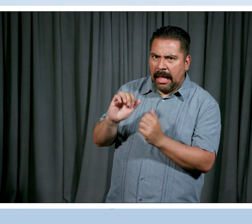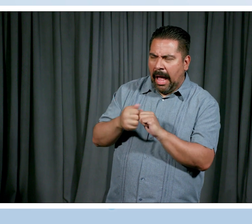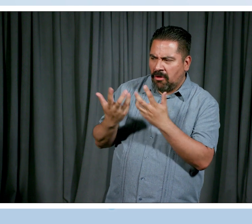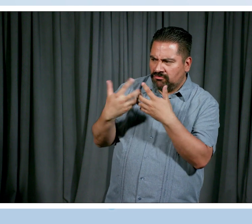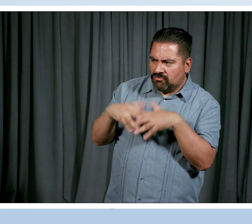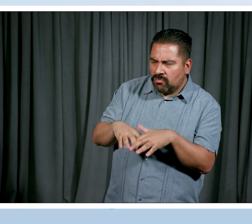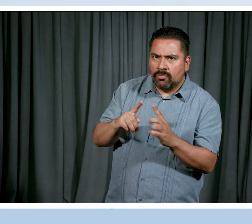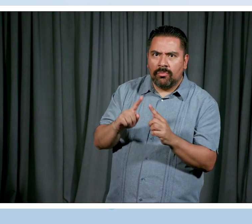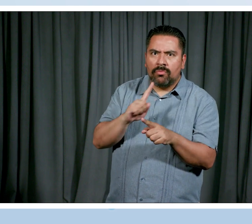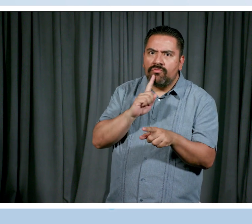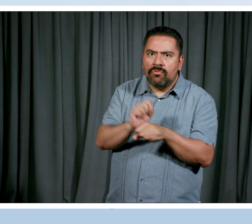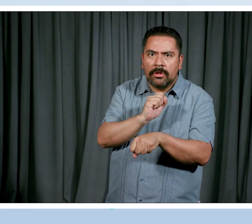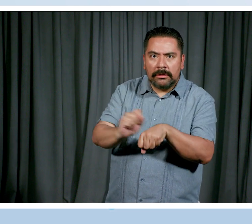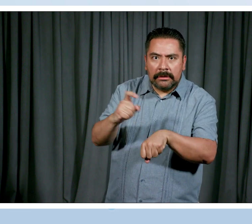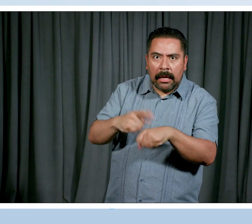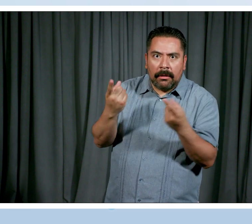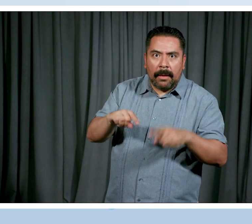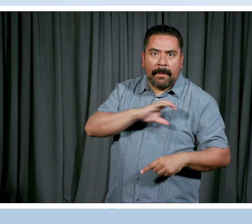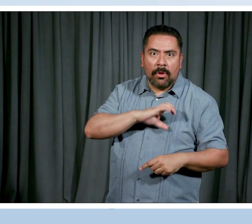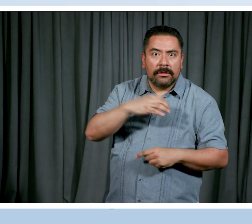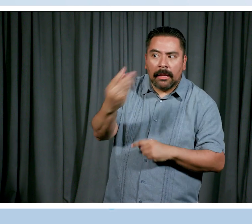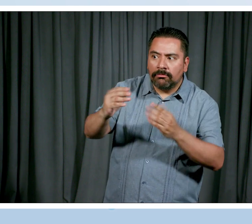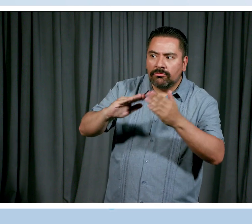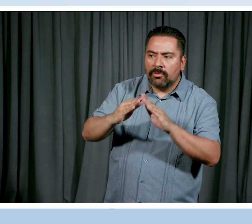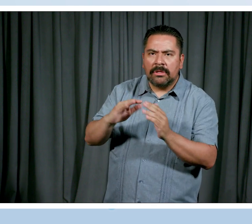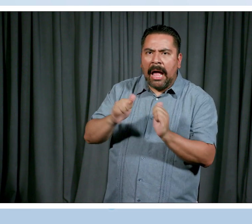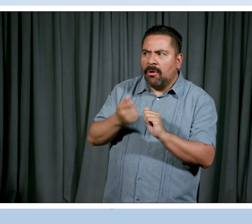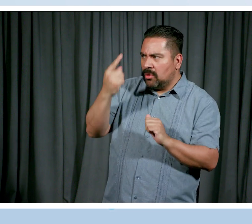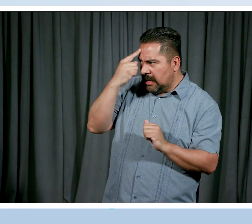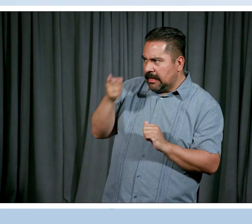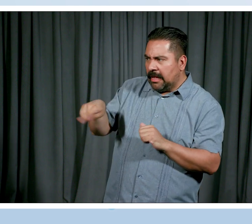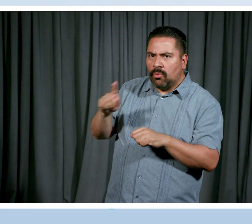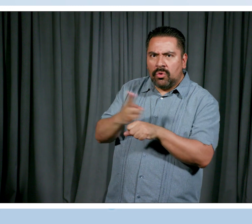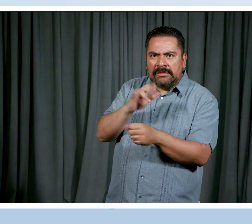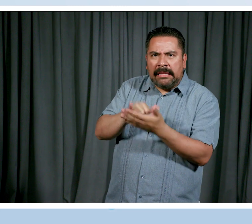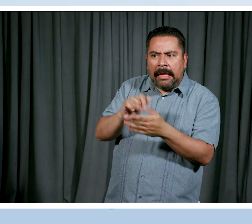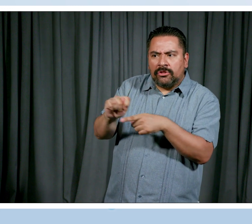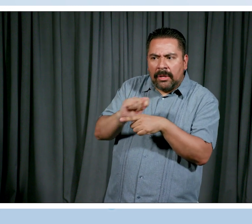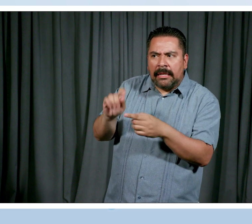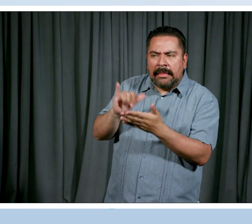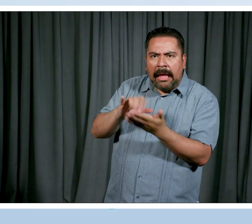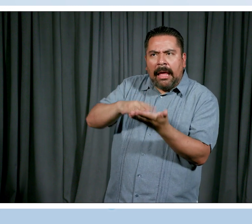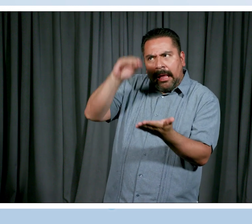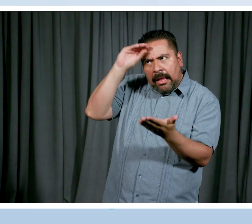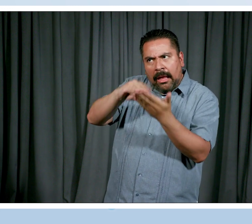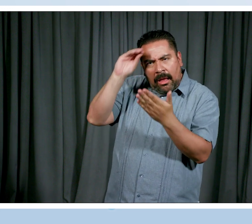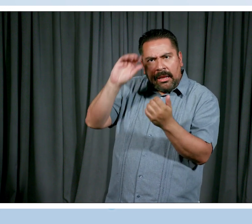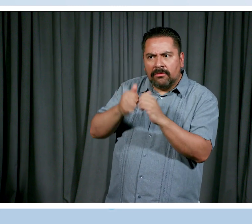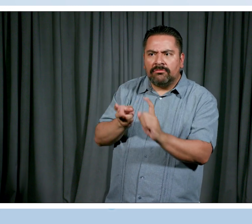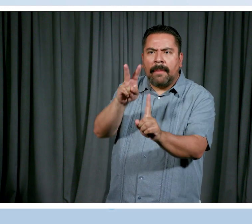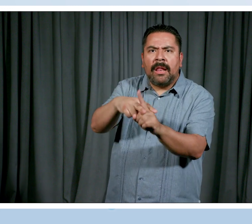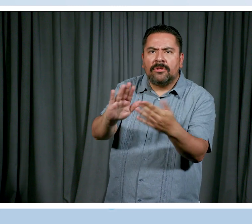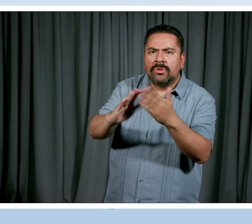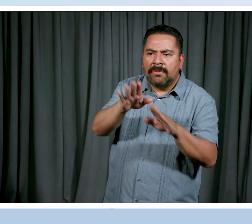time when police officers are out in the communities? How do you think they might use some of that training and education? I've been thinking about this more and